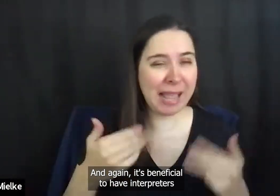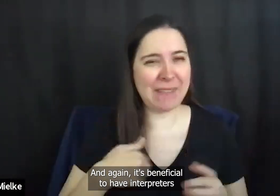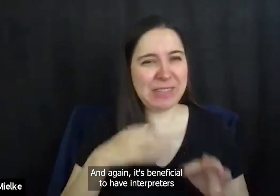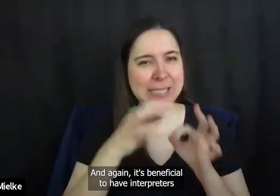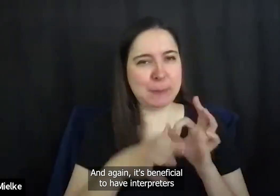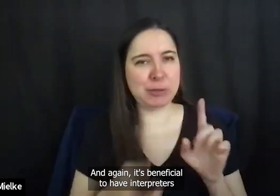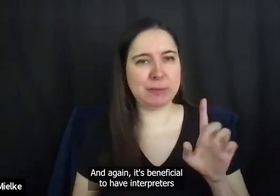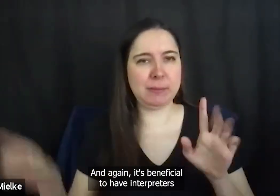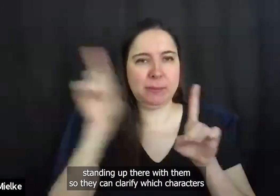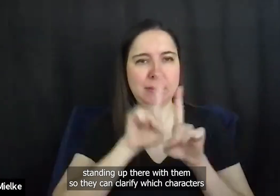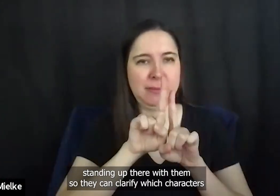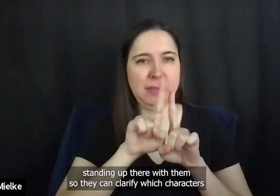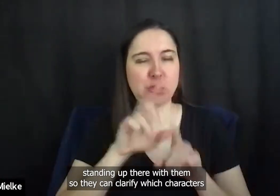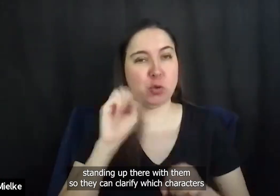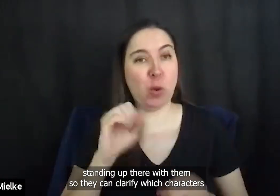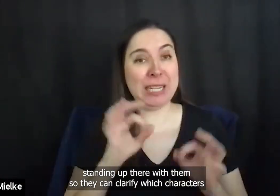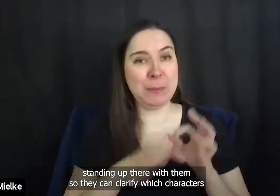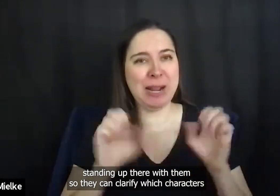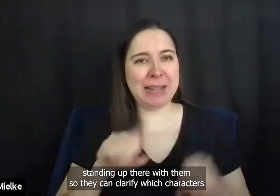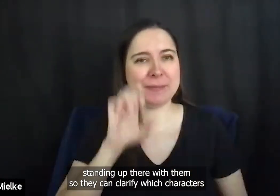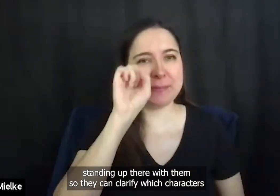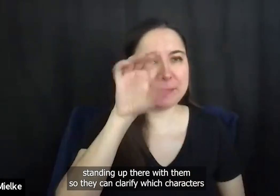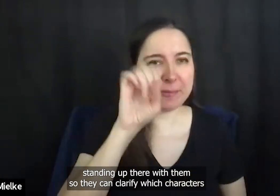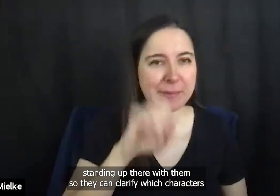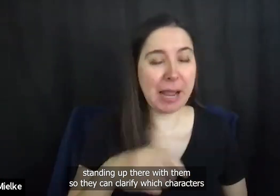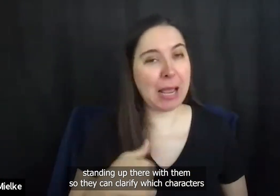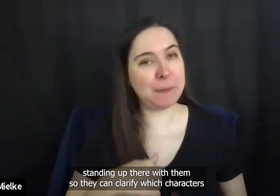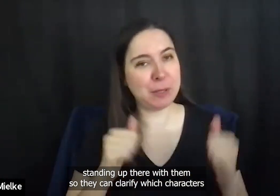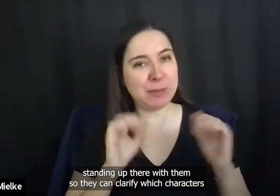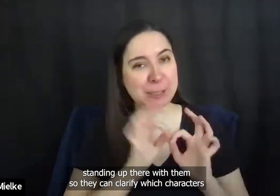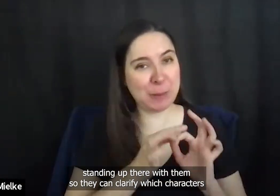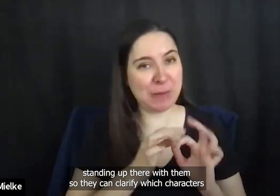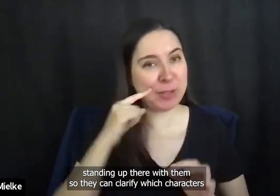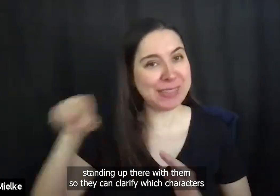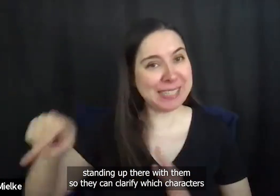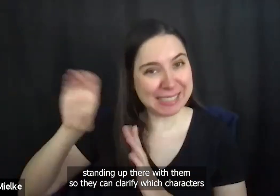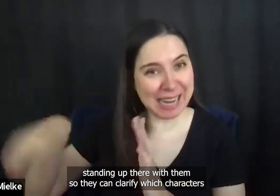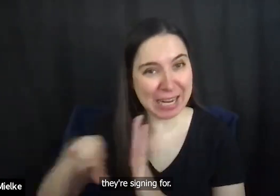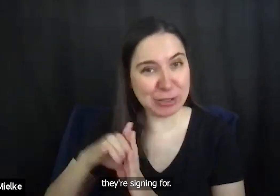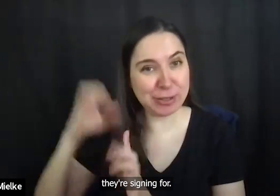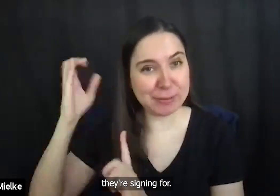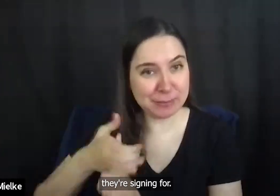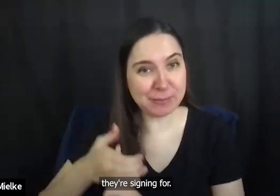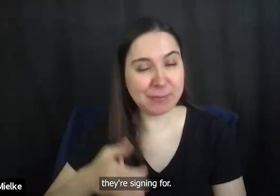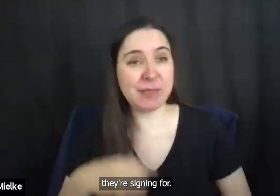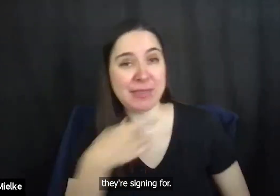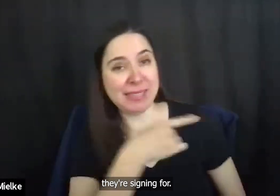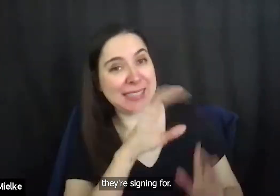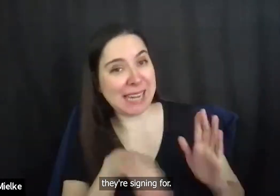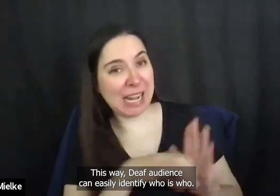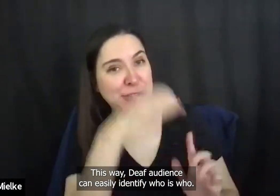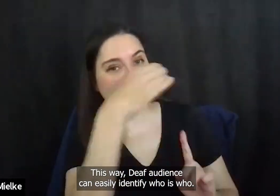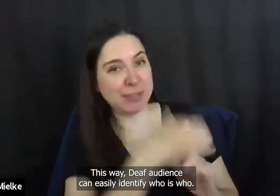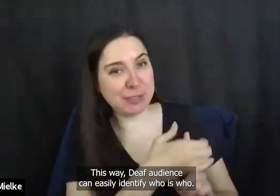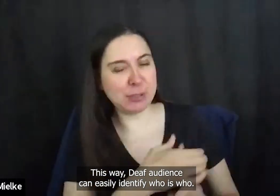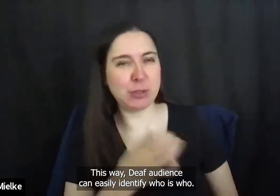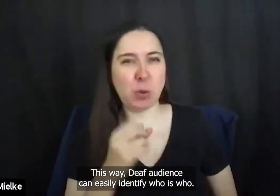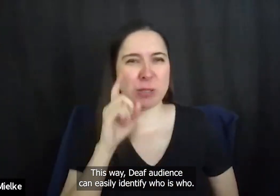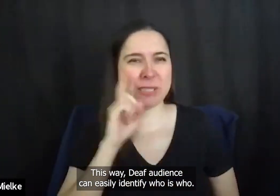have interpreters standing up there with them so they can clarify which characters they're signing for. This way, deaf audience